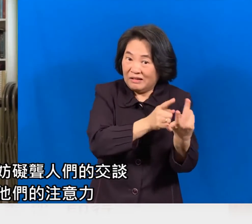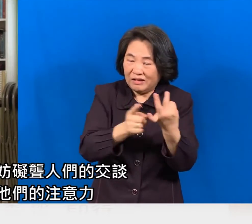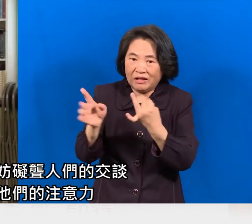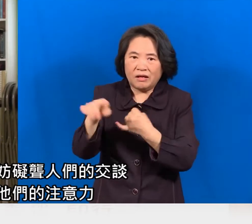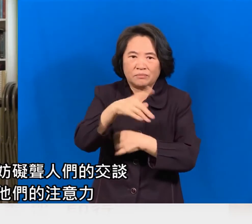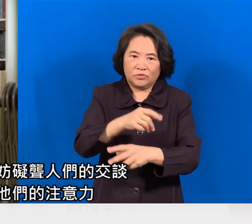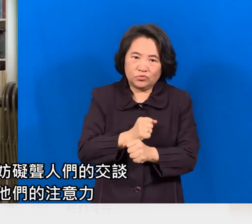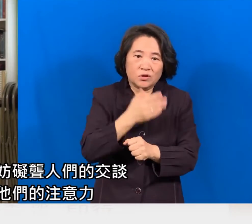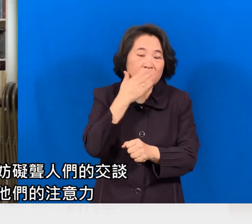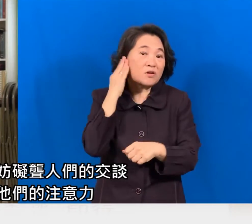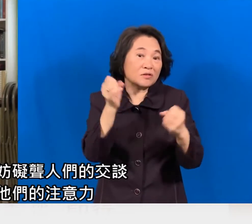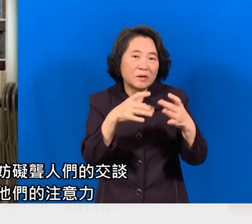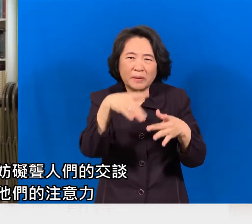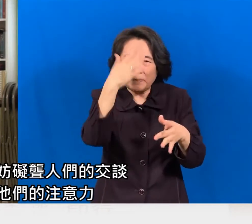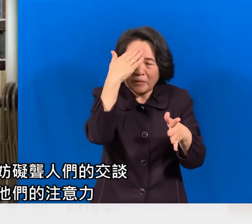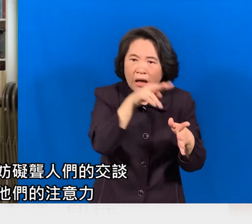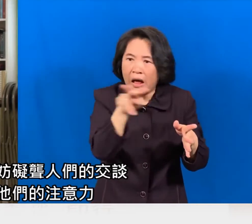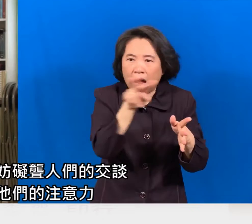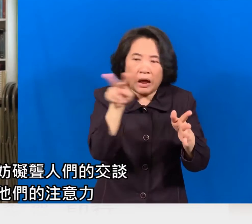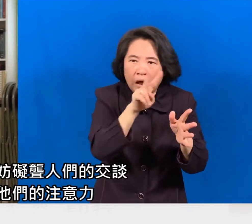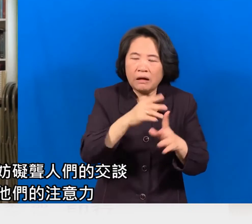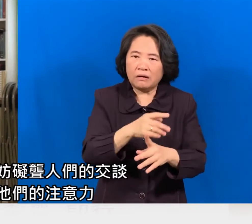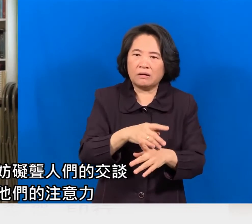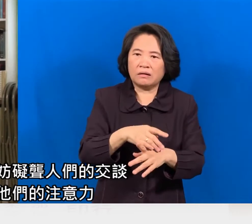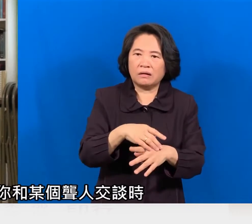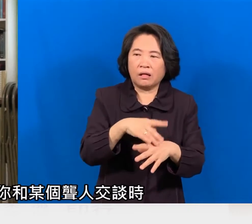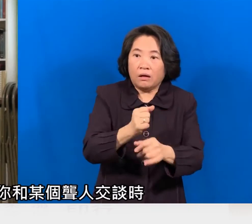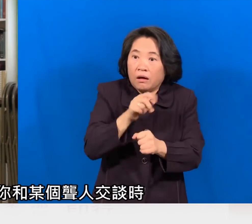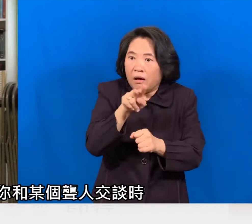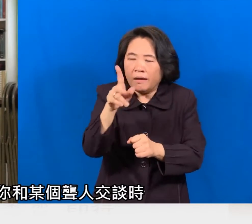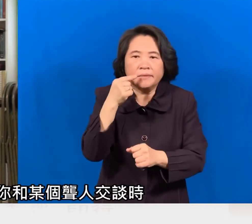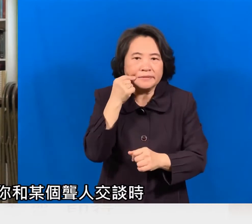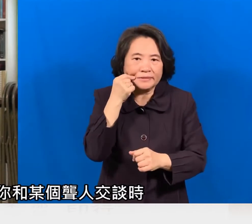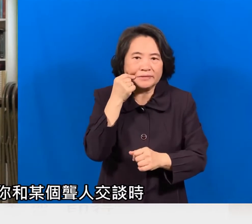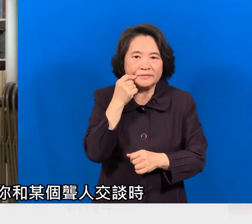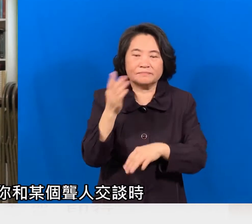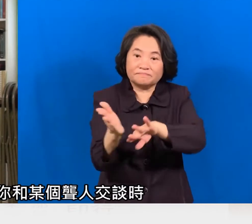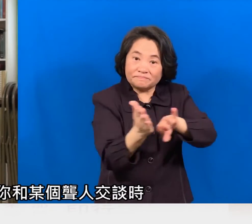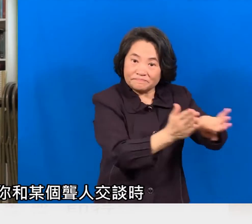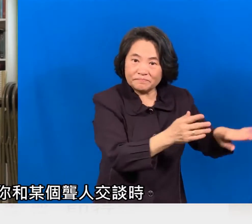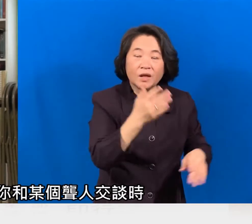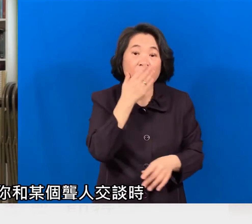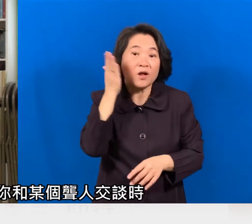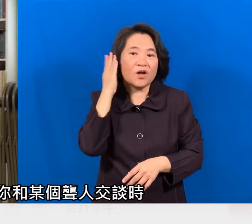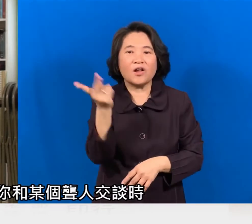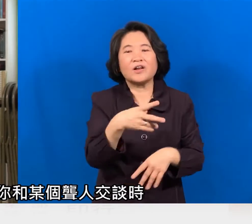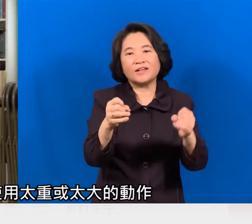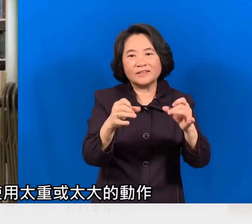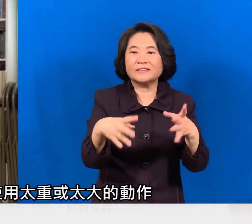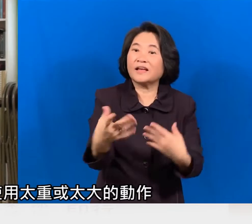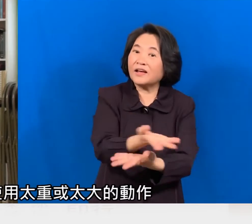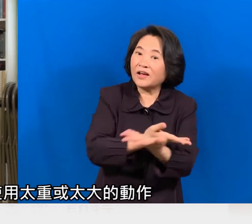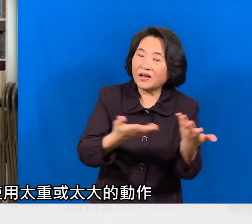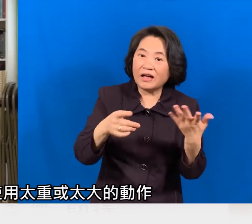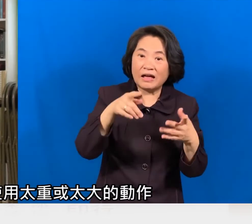deaf people who are in conversation by diverting their attention. Besides this, when you are talking with a deaf person, you